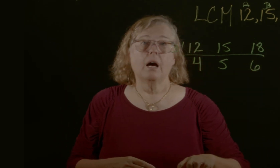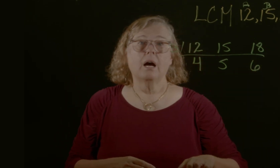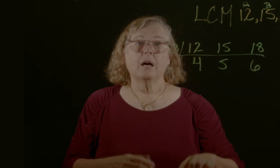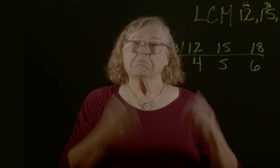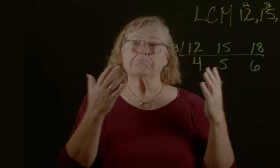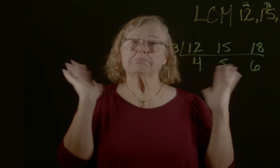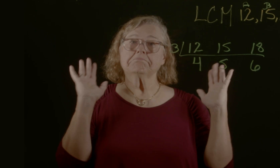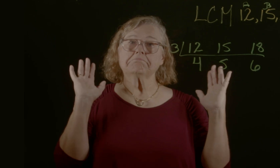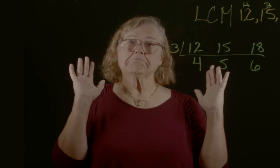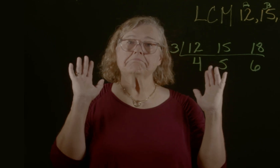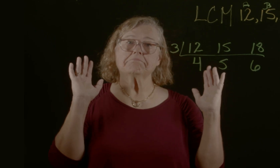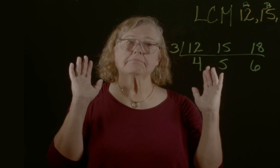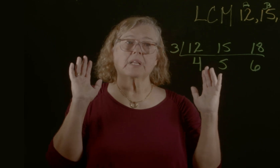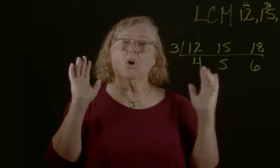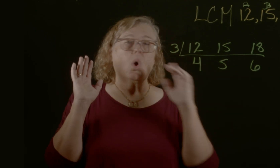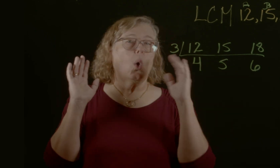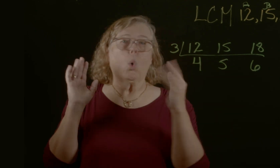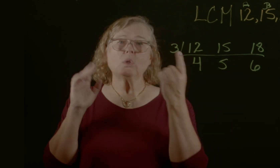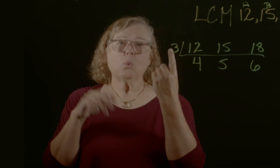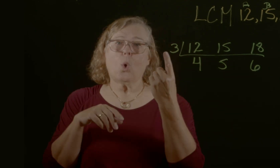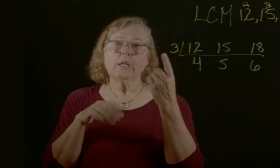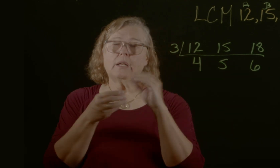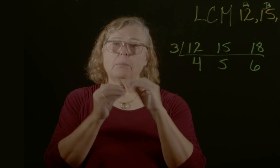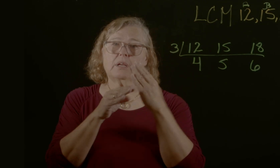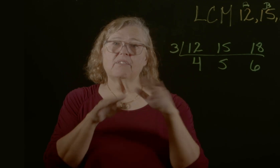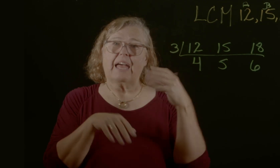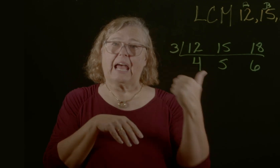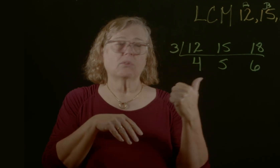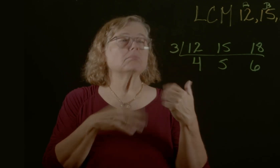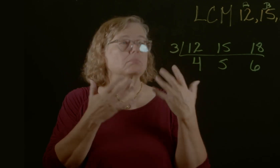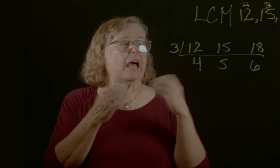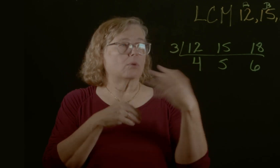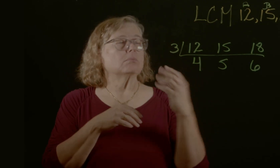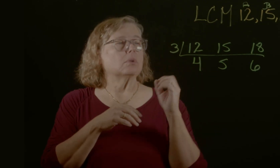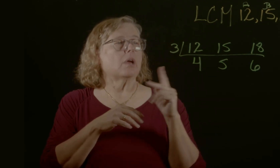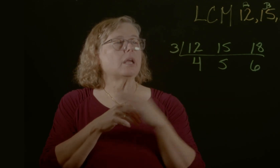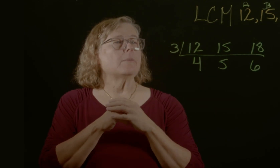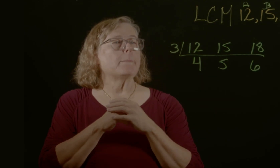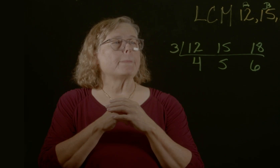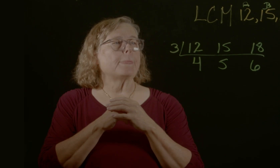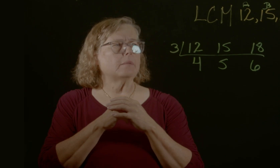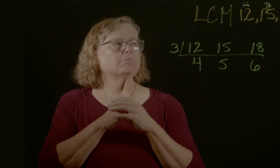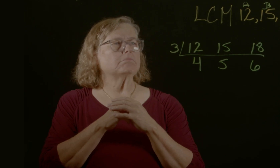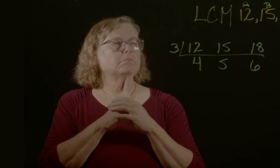Well, we're done. There's only one number that we could divide out. That's okay.